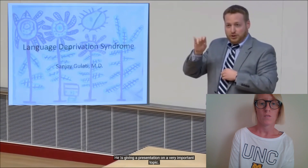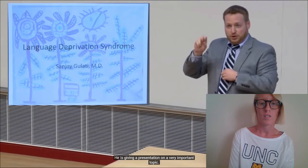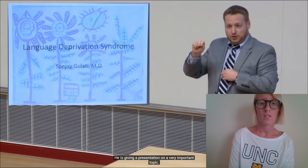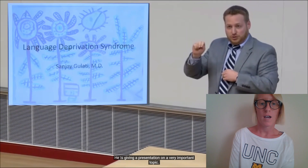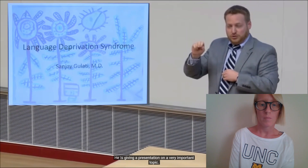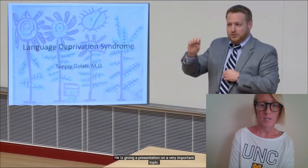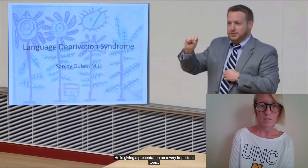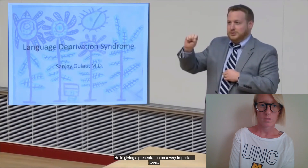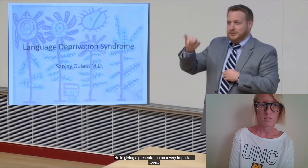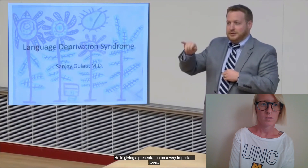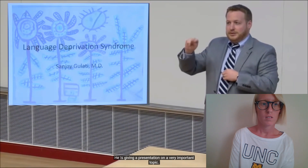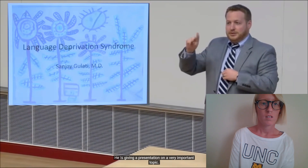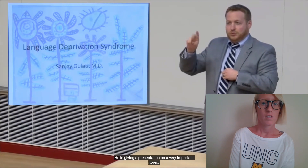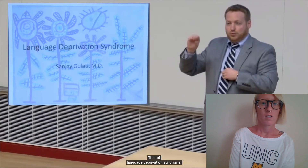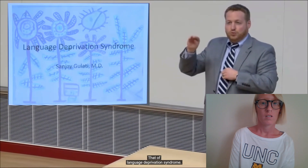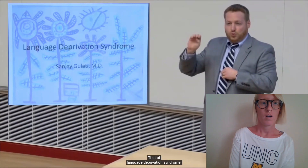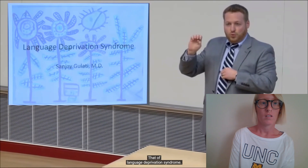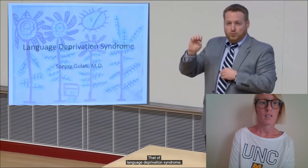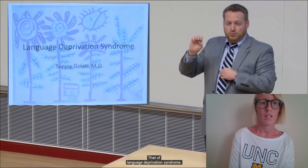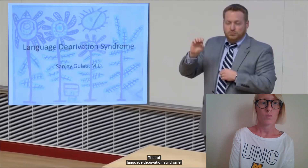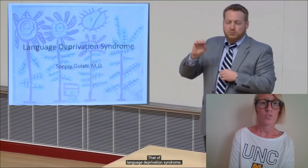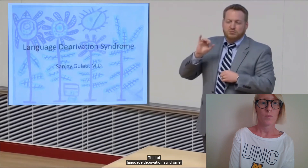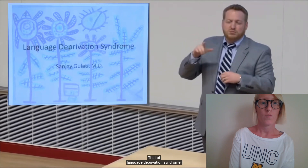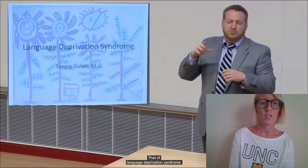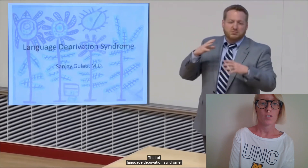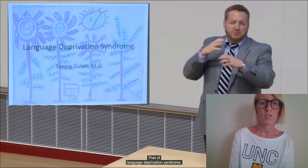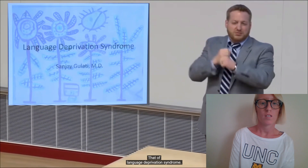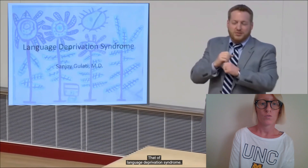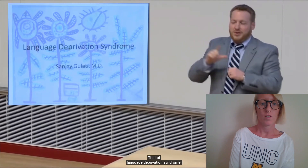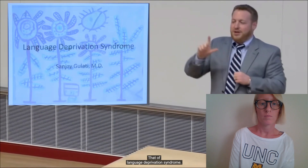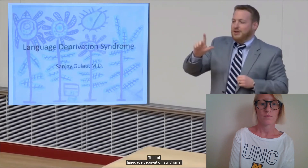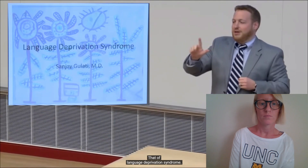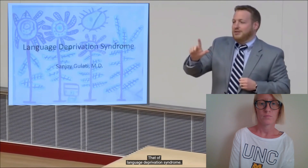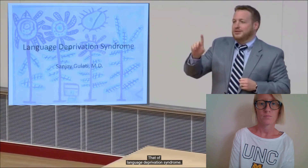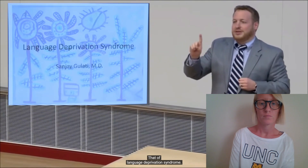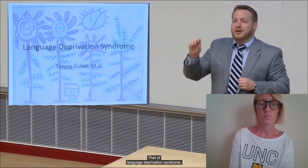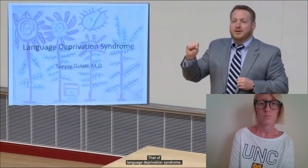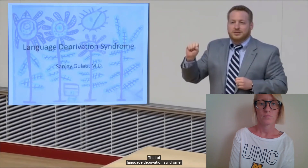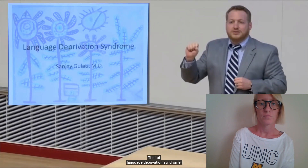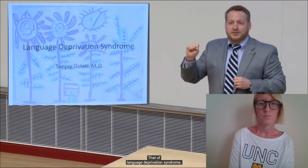very specific topic. that of called language deprivation syndrome.